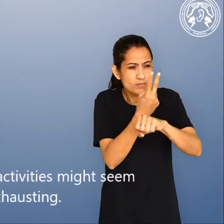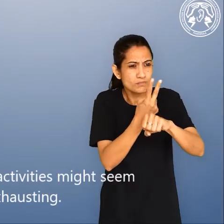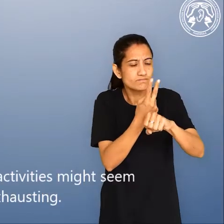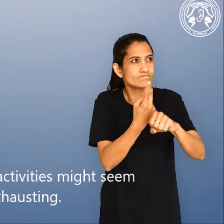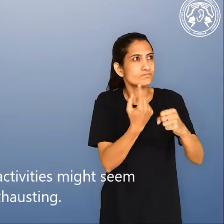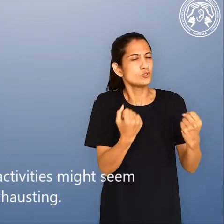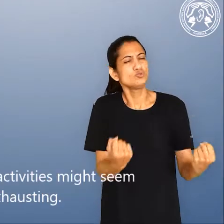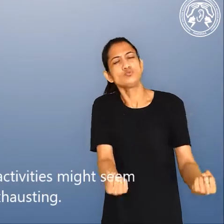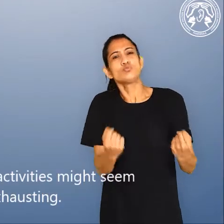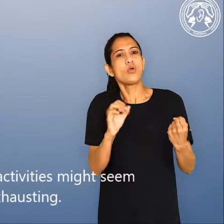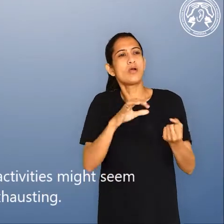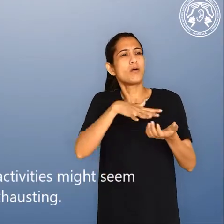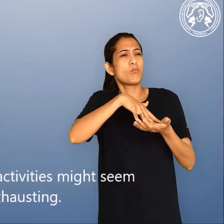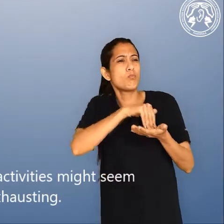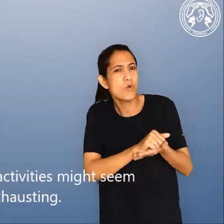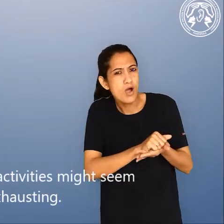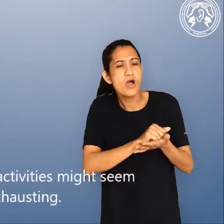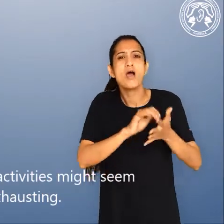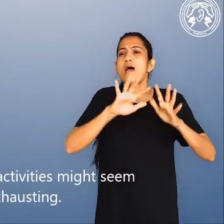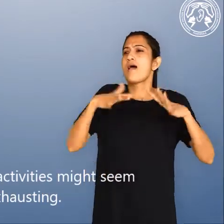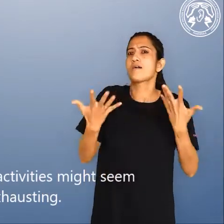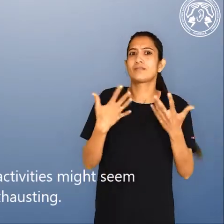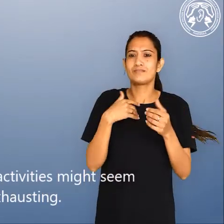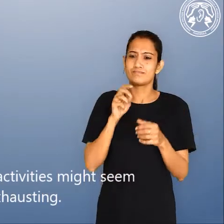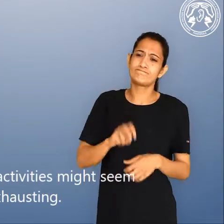Even simple activities might seem exhausting.